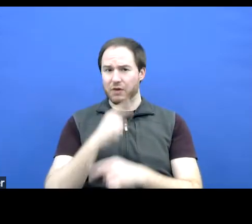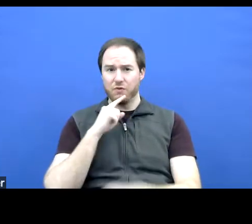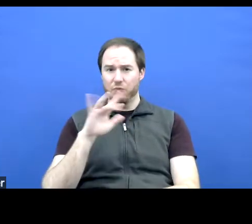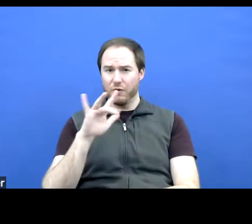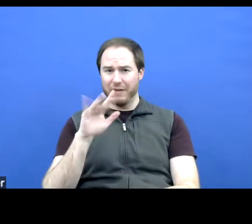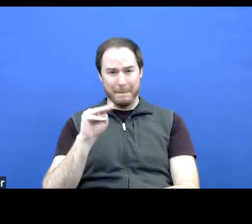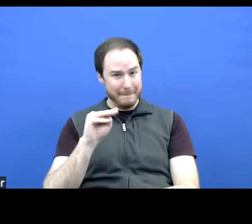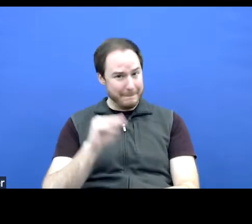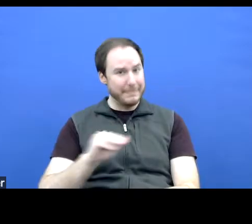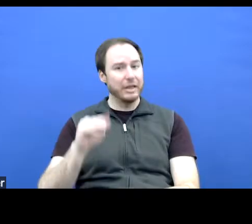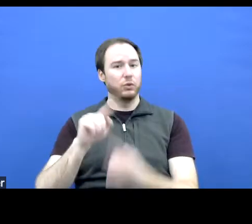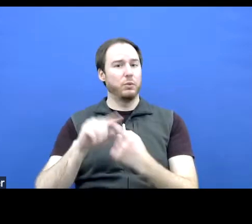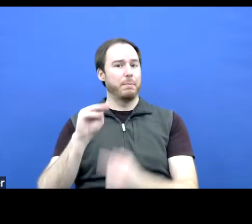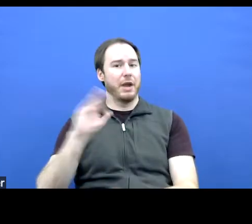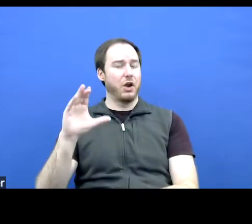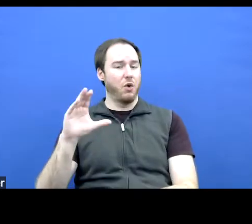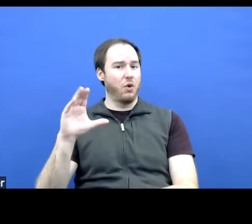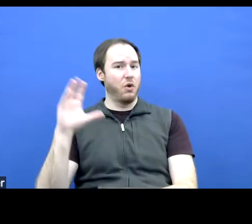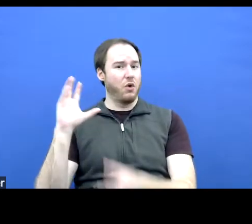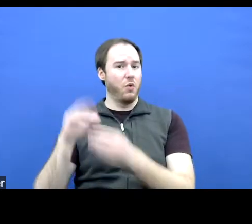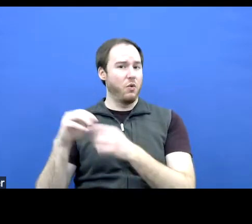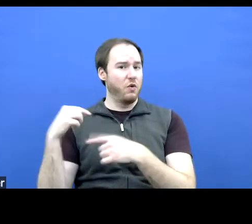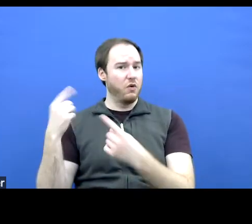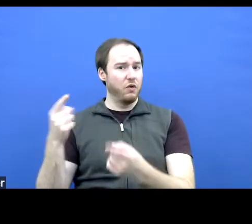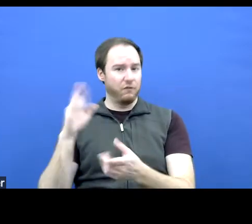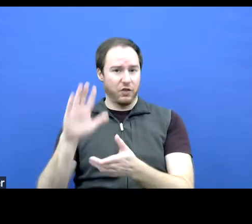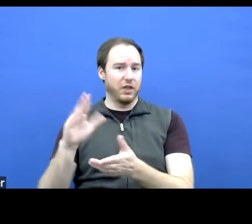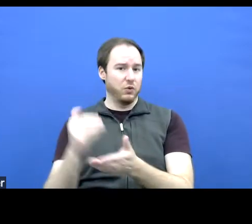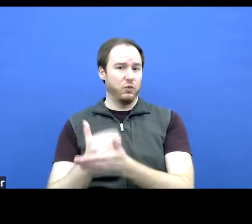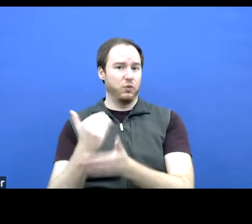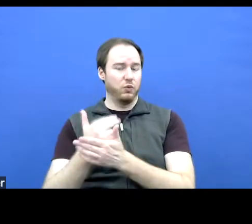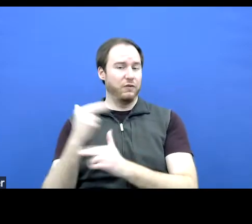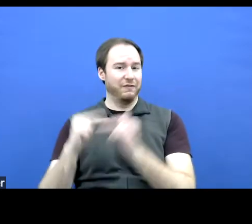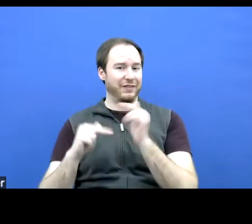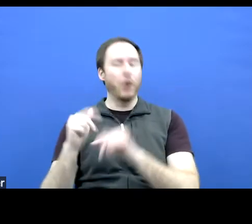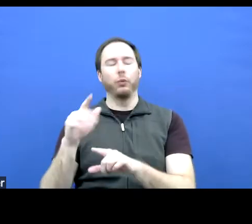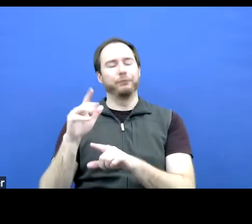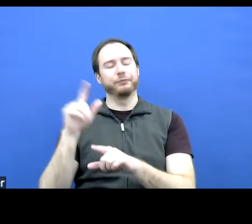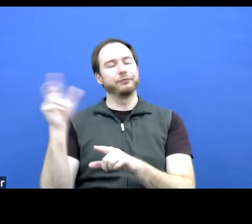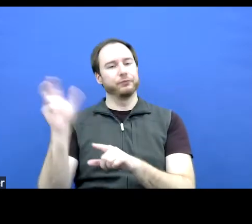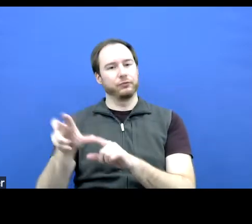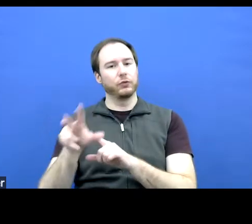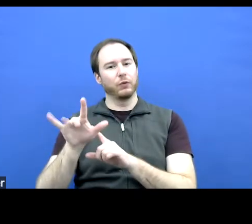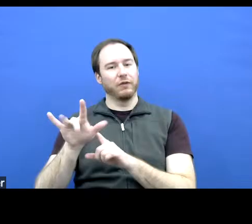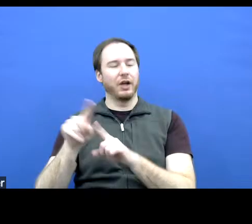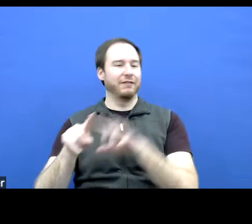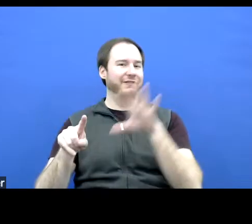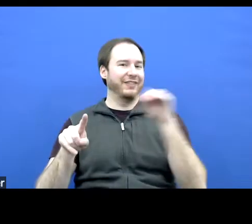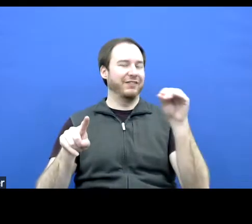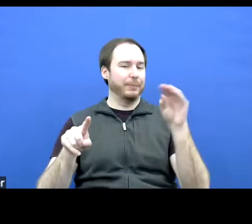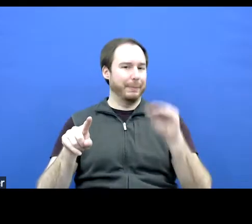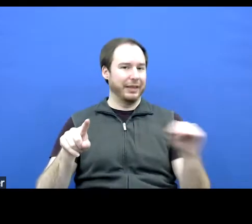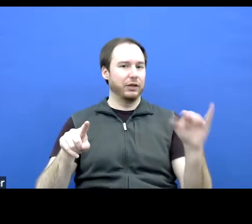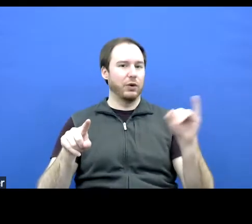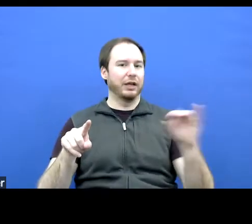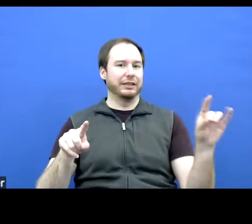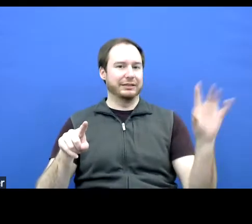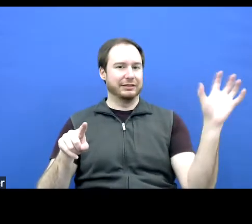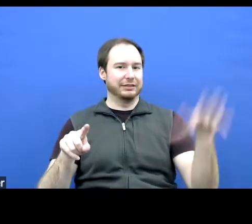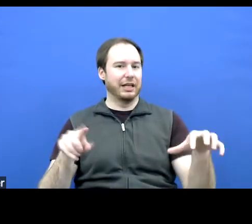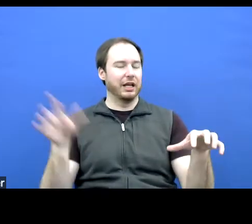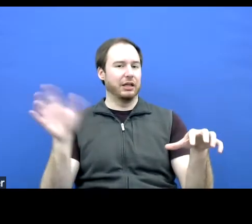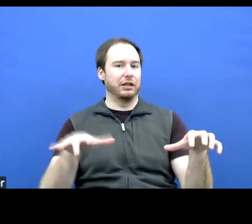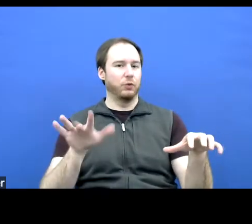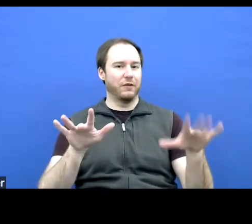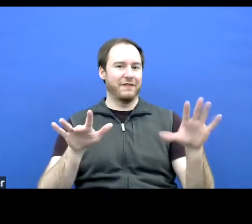25 million to Mary Cariola for this new facility and 50 million to get the IDD center started.